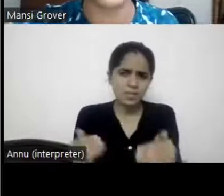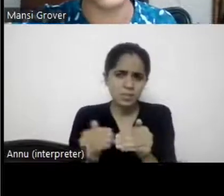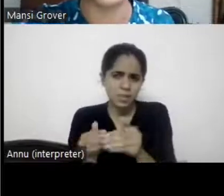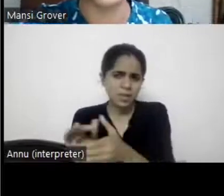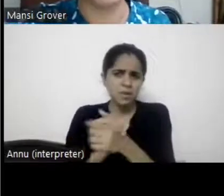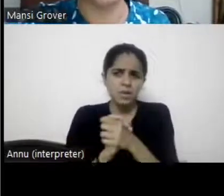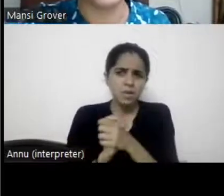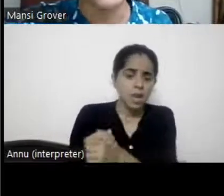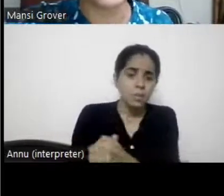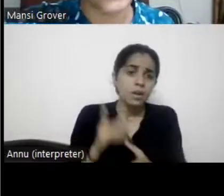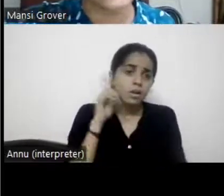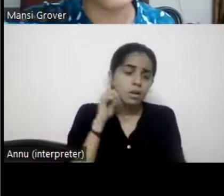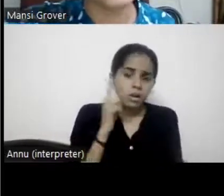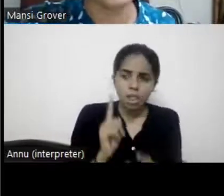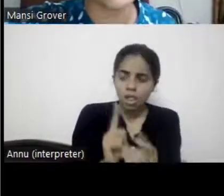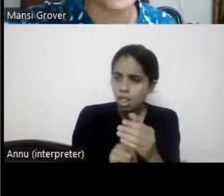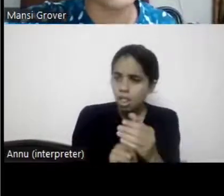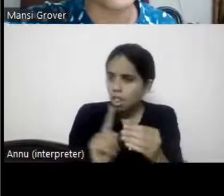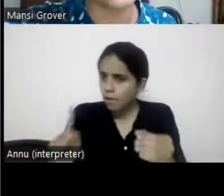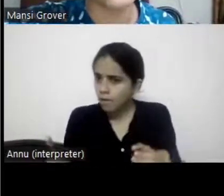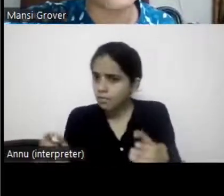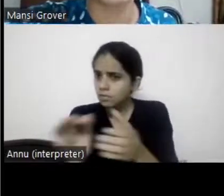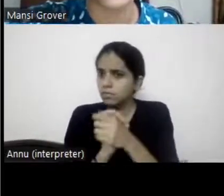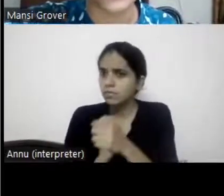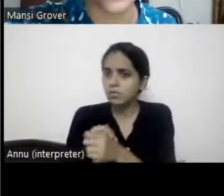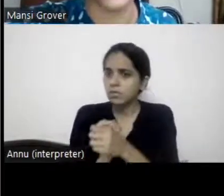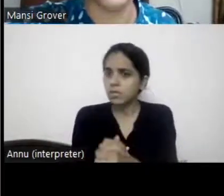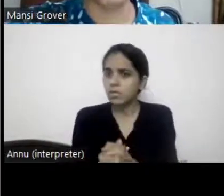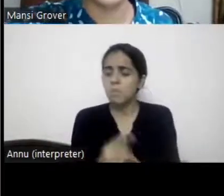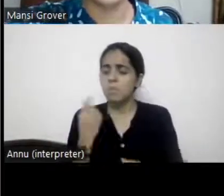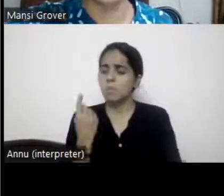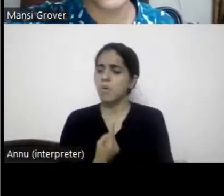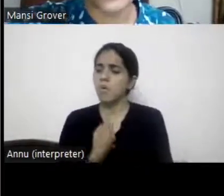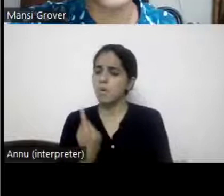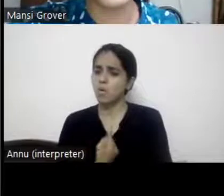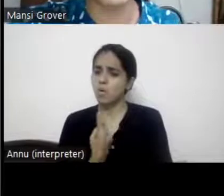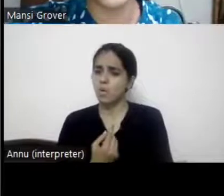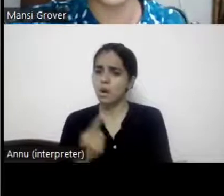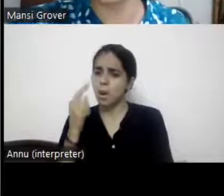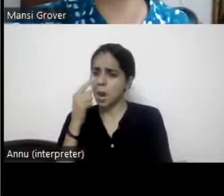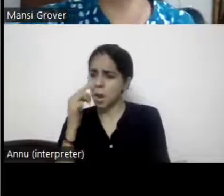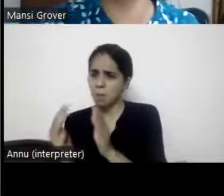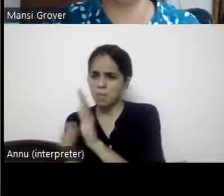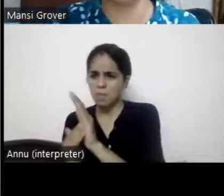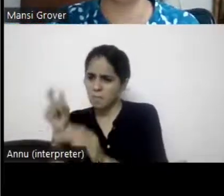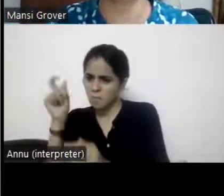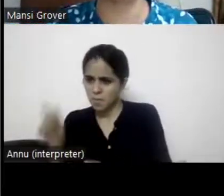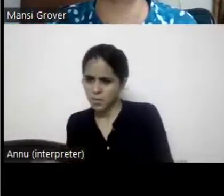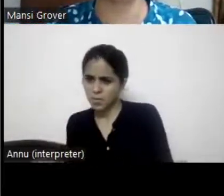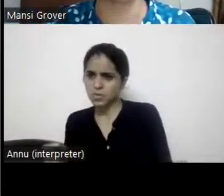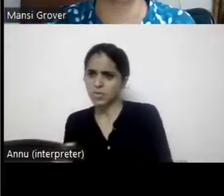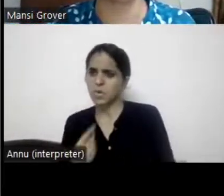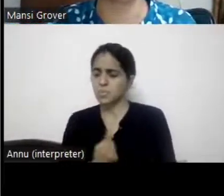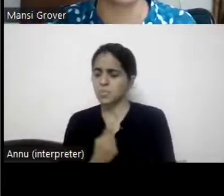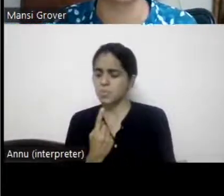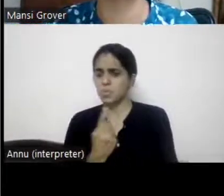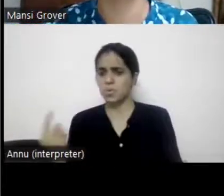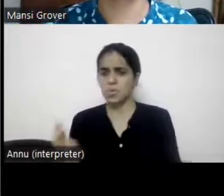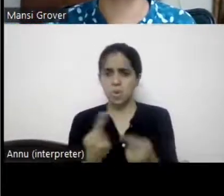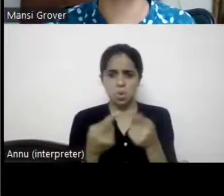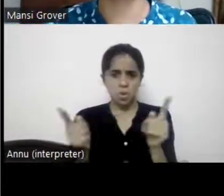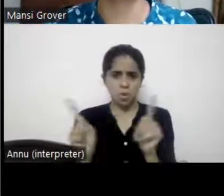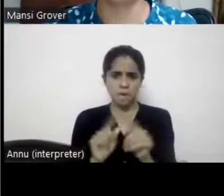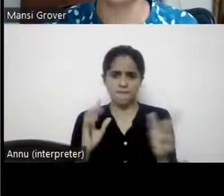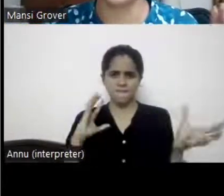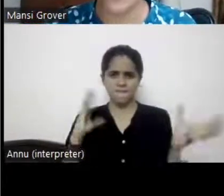could relate? The entire film, she was left alone. She had this feeling of, being left alone in this world,